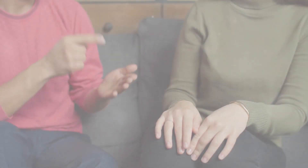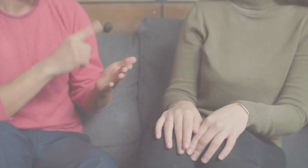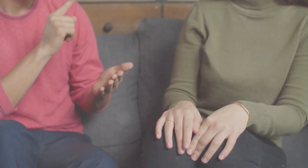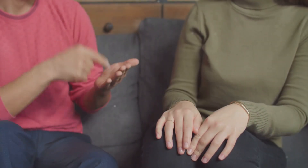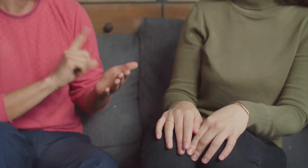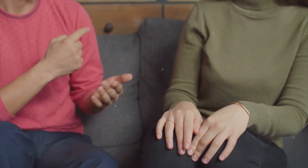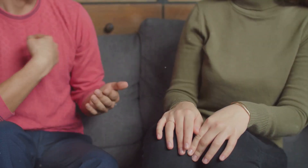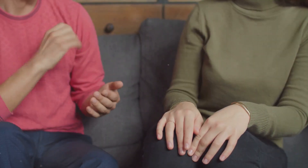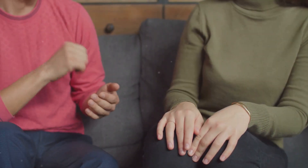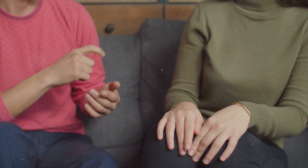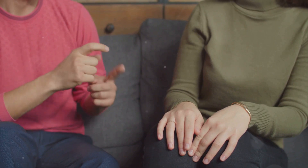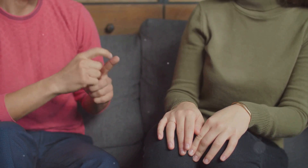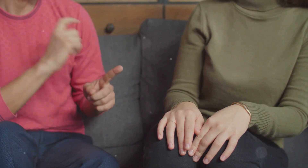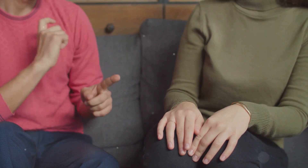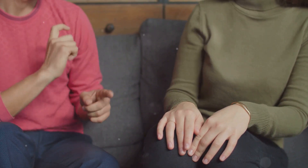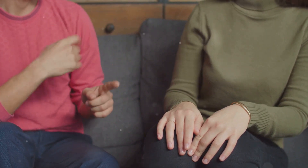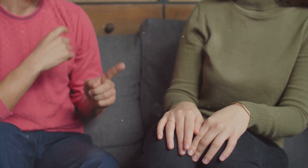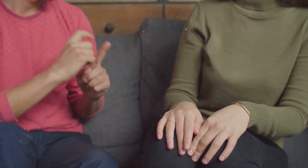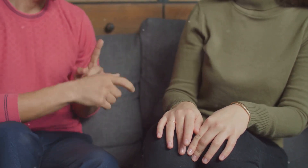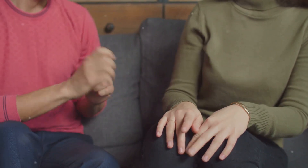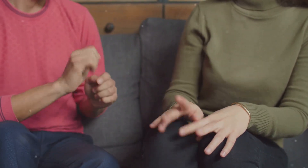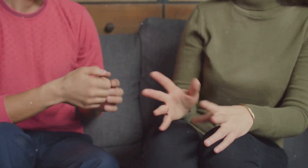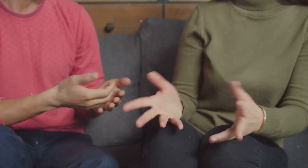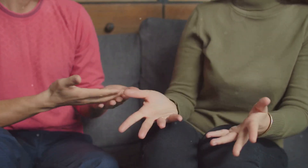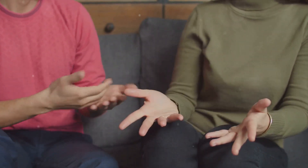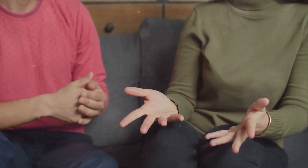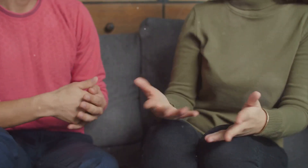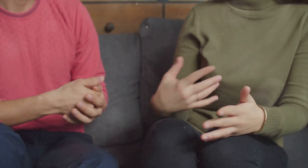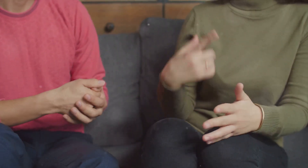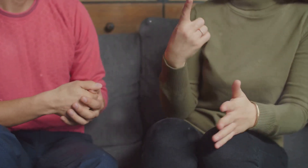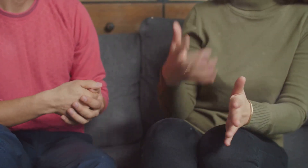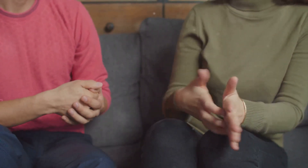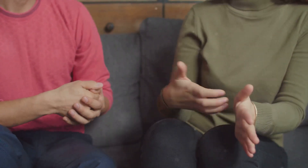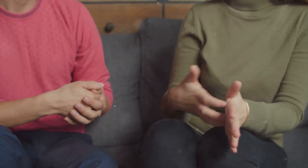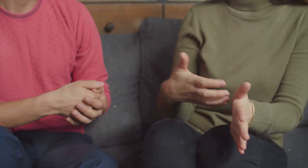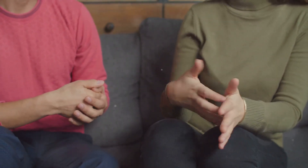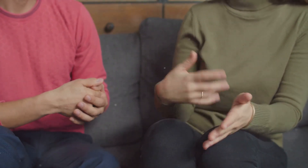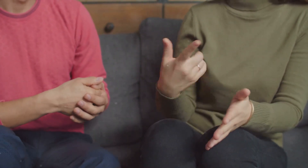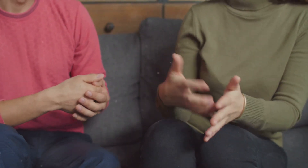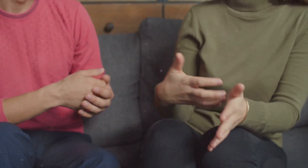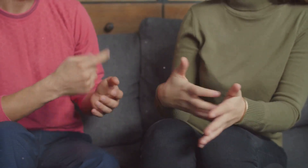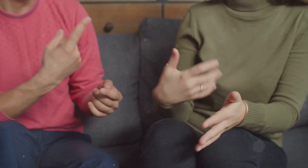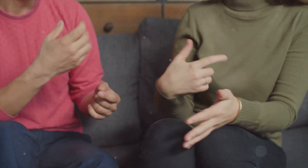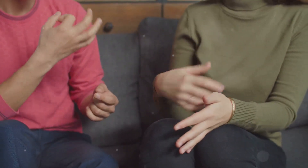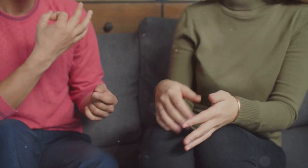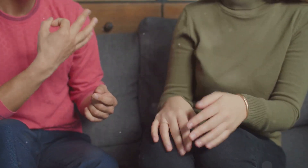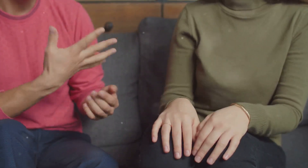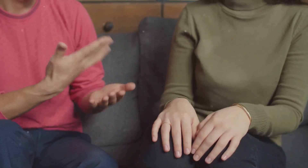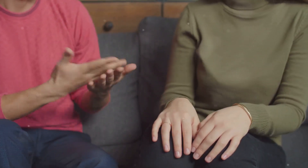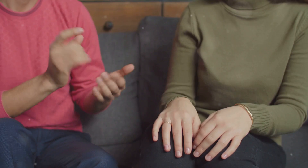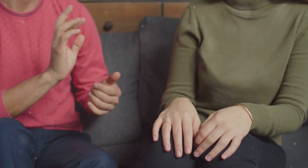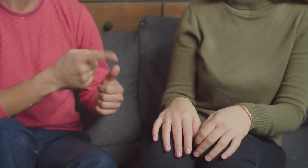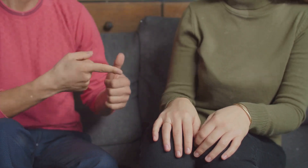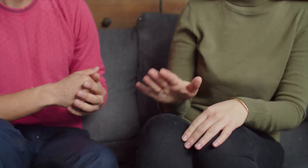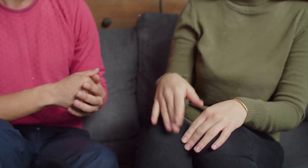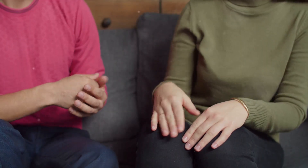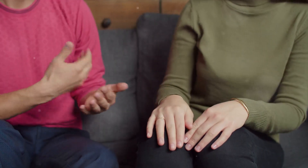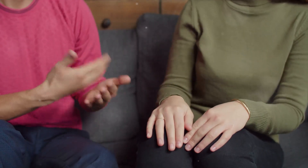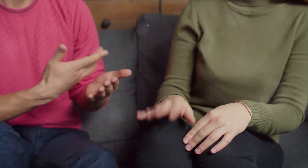Well, deaf culture is a unique societal framework defined by shared experiences and a common language. It's what Carol